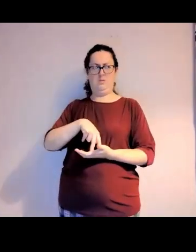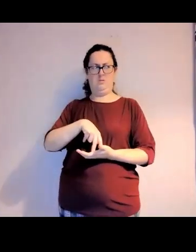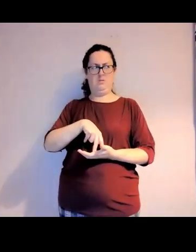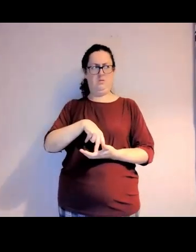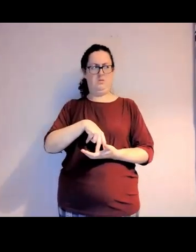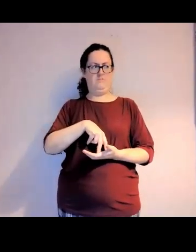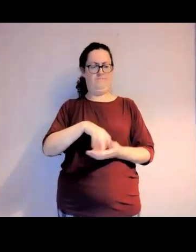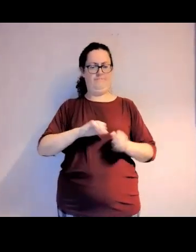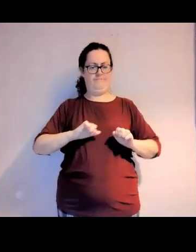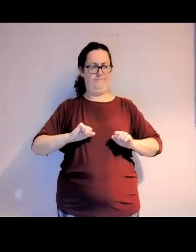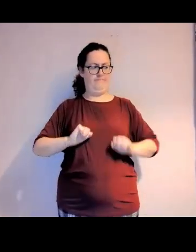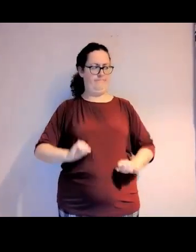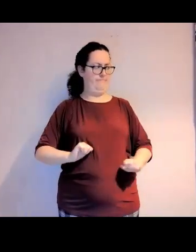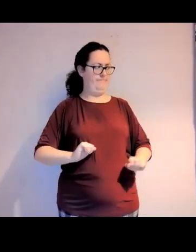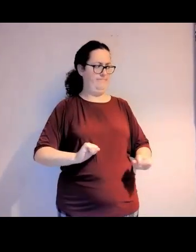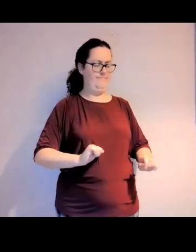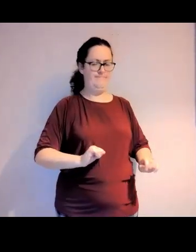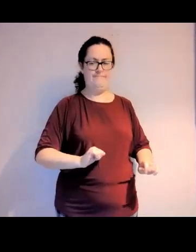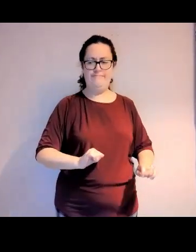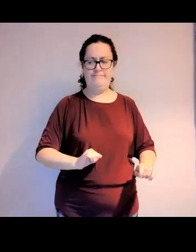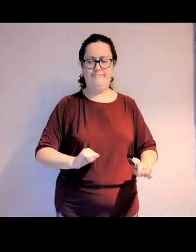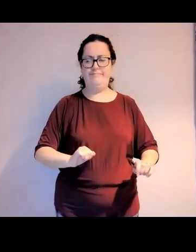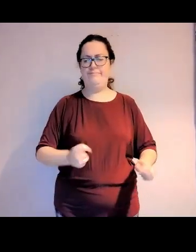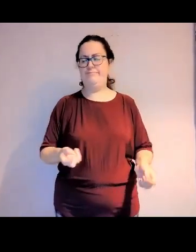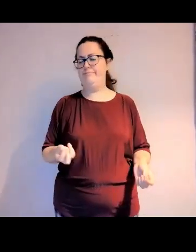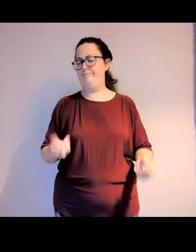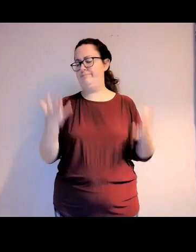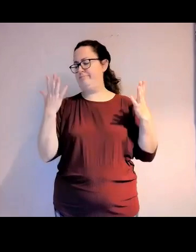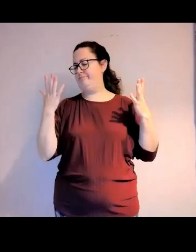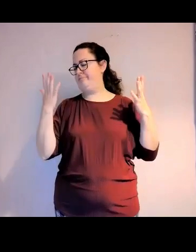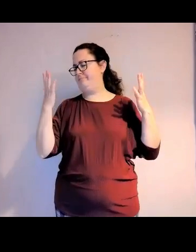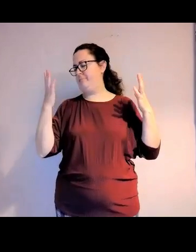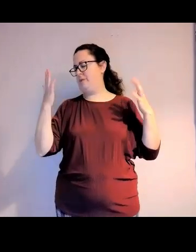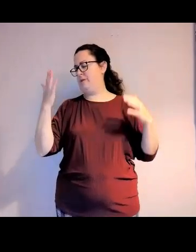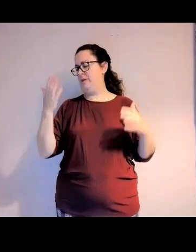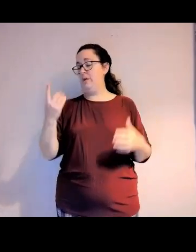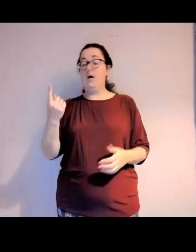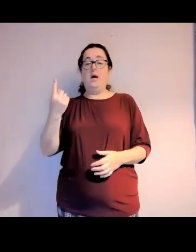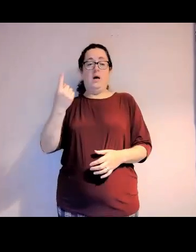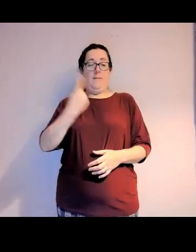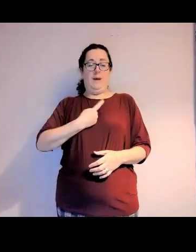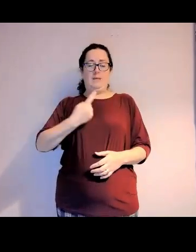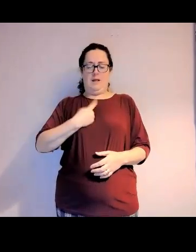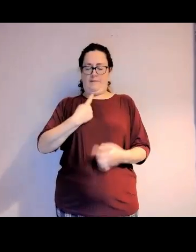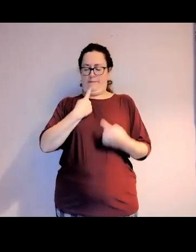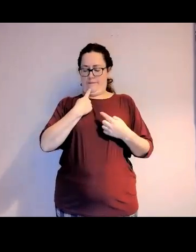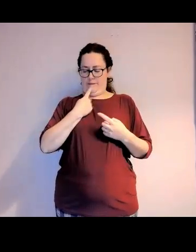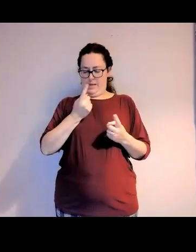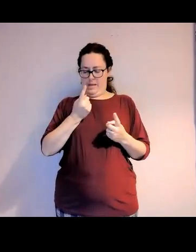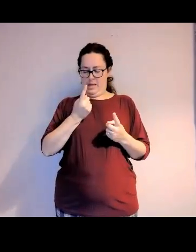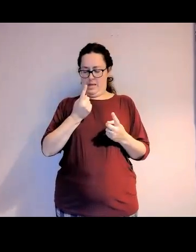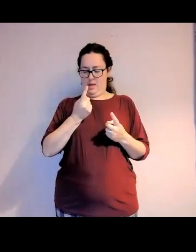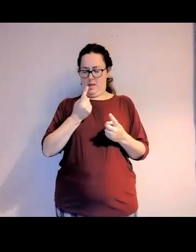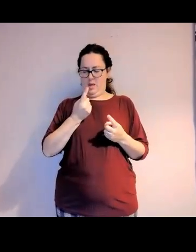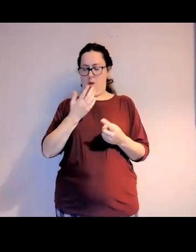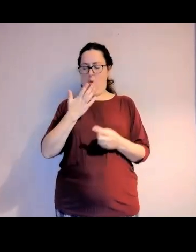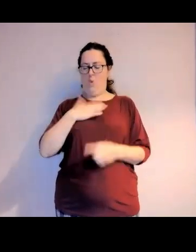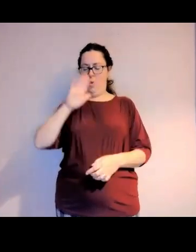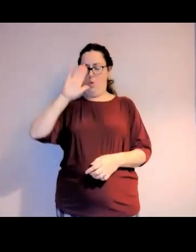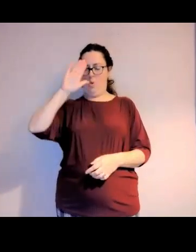to sit. I quit. I say to myself out loud, I want to go